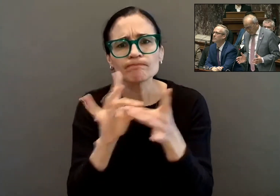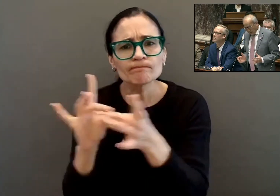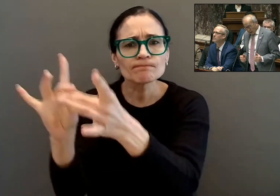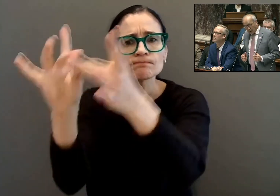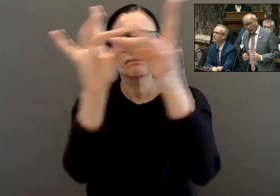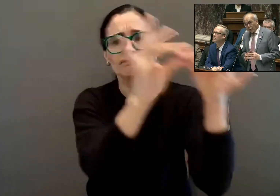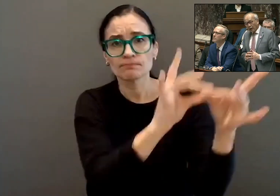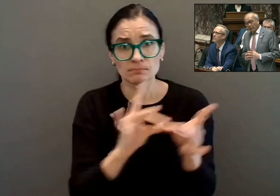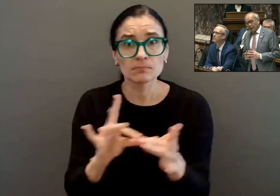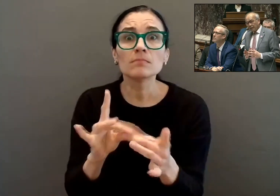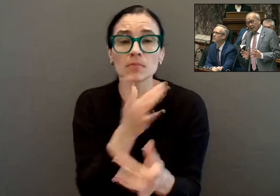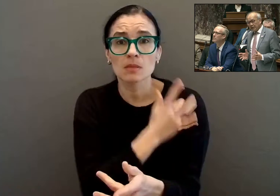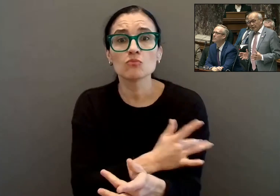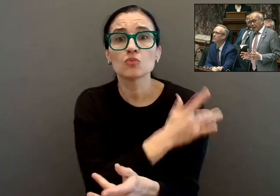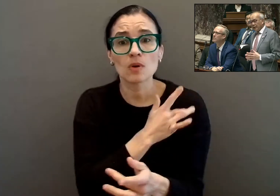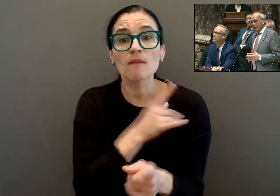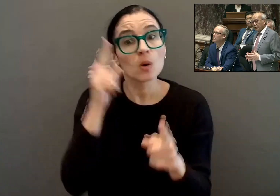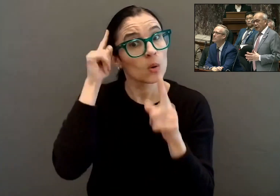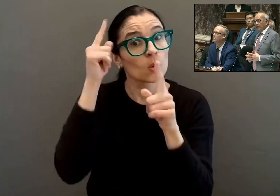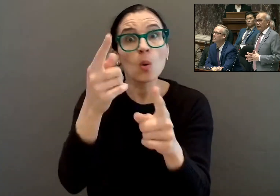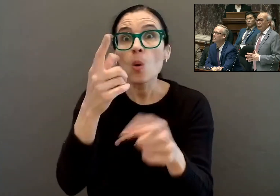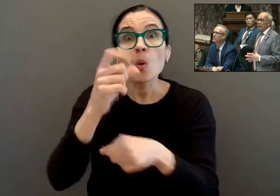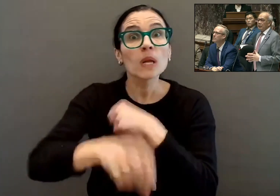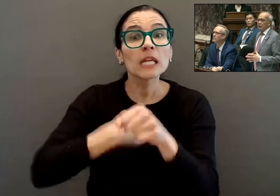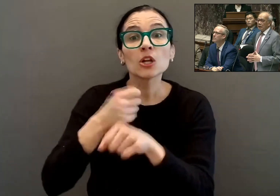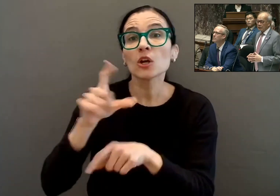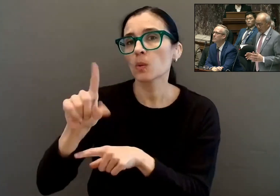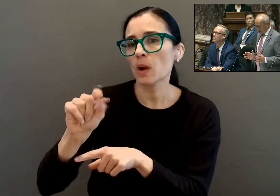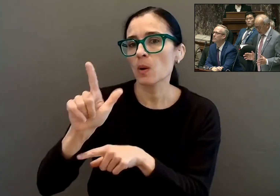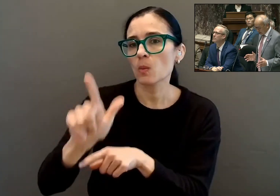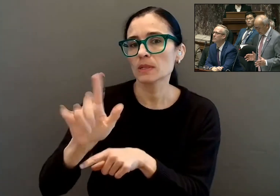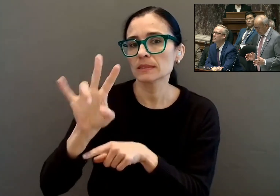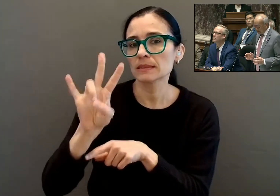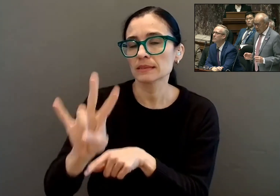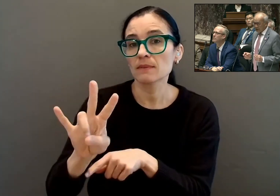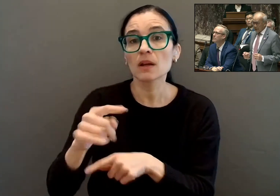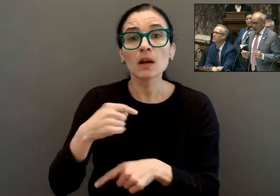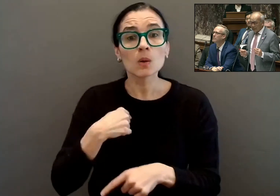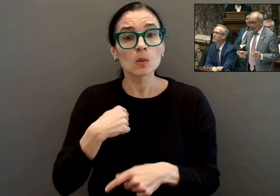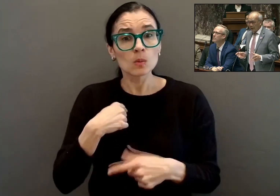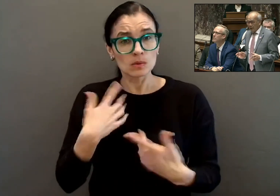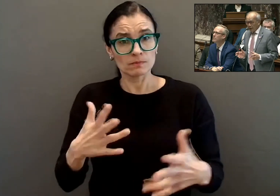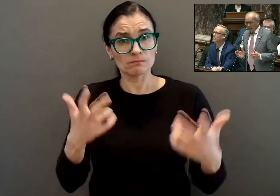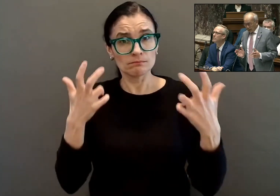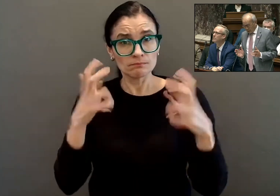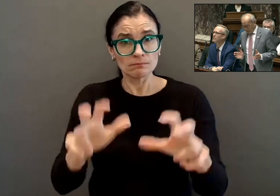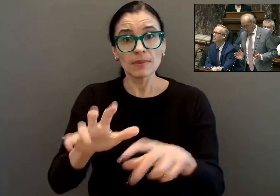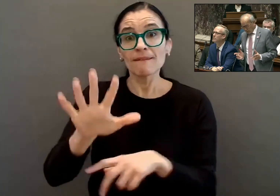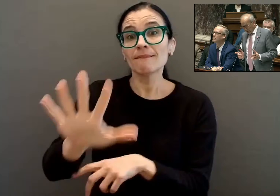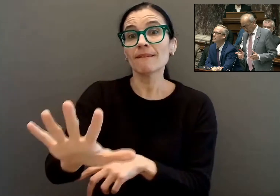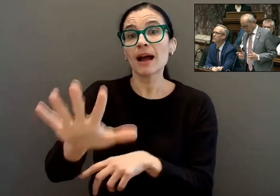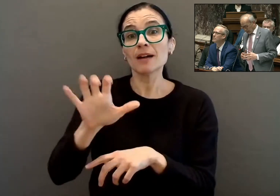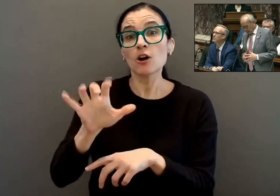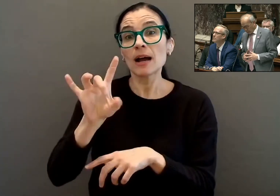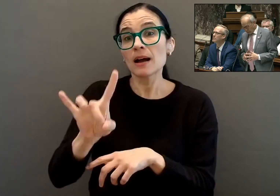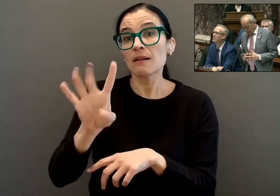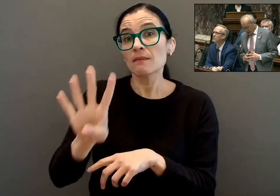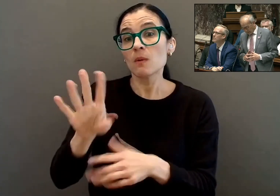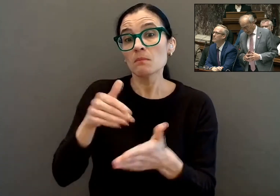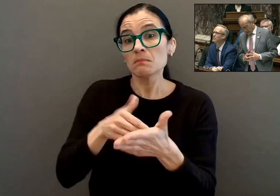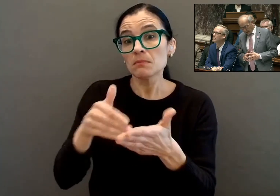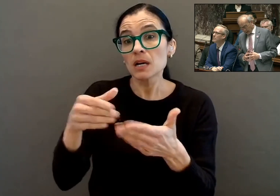2027. We have invested $584 million in connectivity since coming to form government